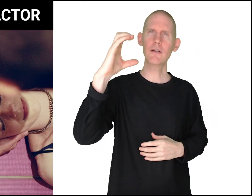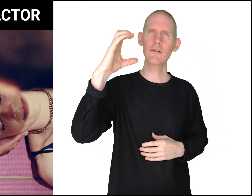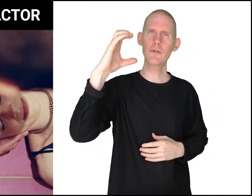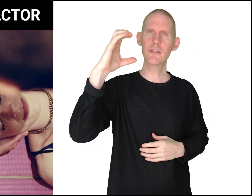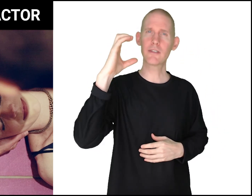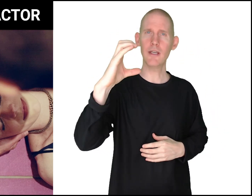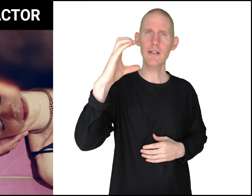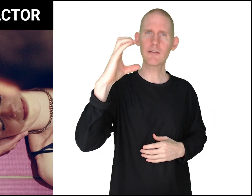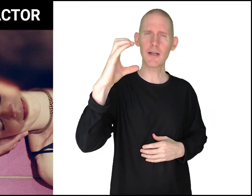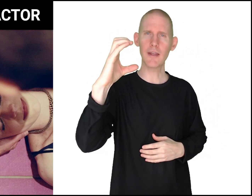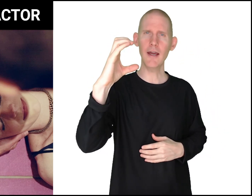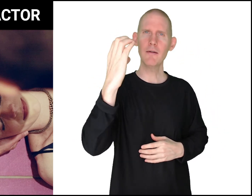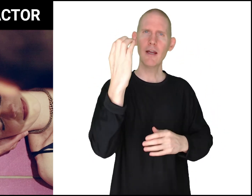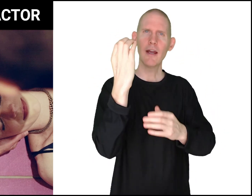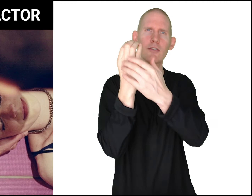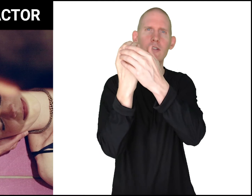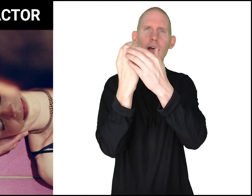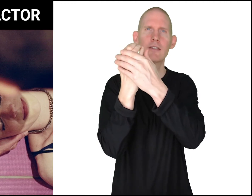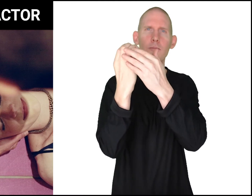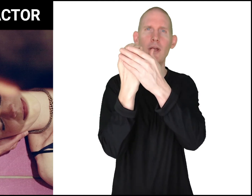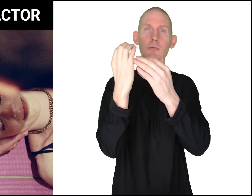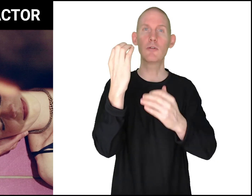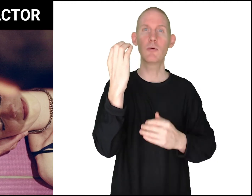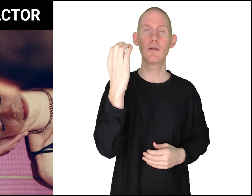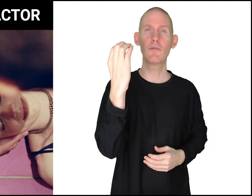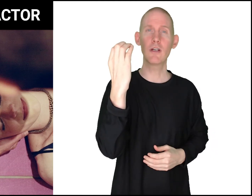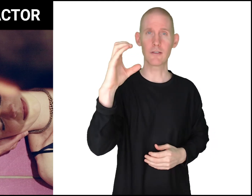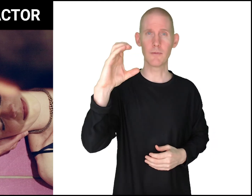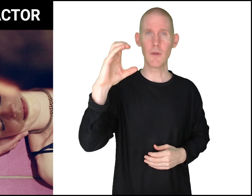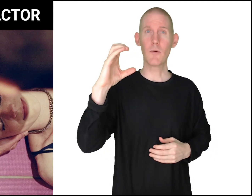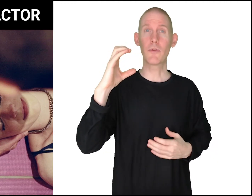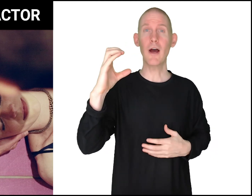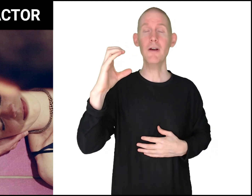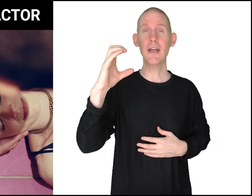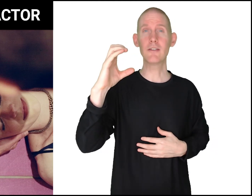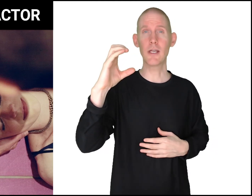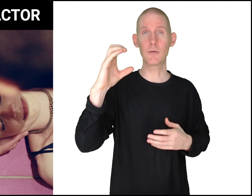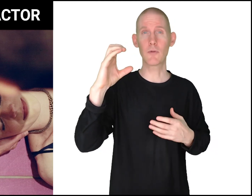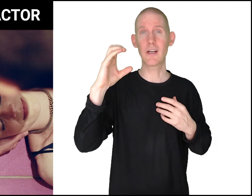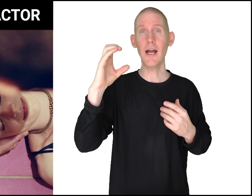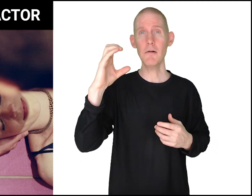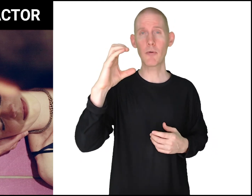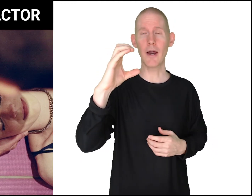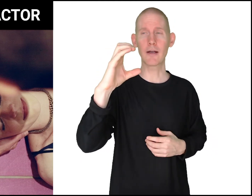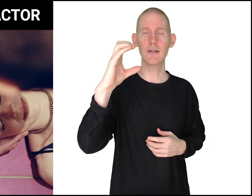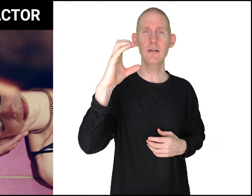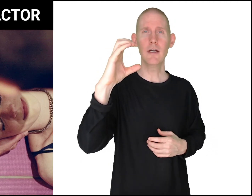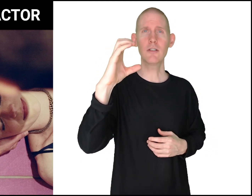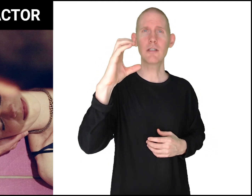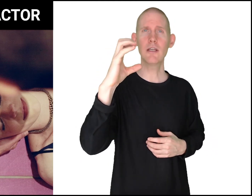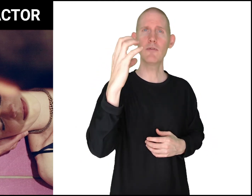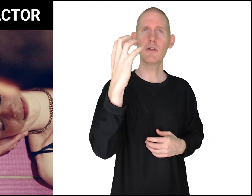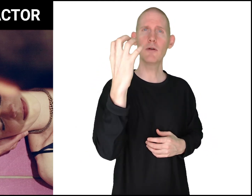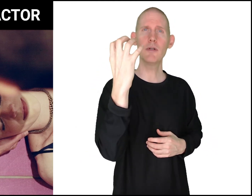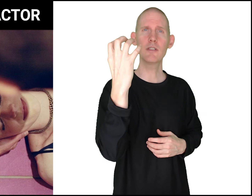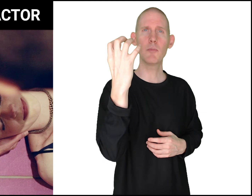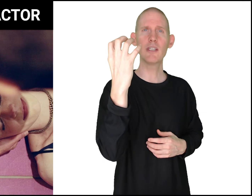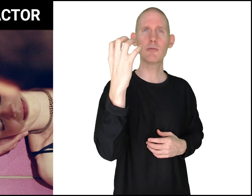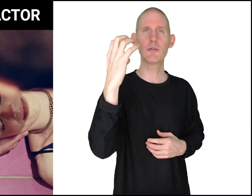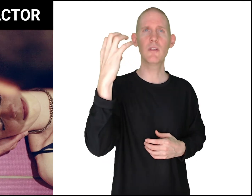do a C, it's like that, and there's not space between the fingers. With our hand shapes for chiropractor, just leave a little bit of space between the